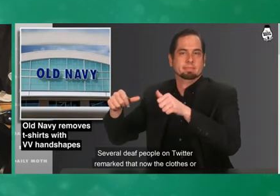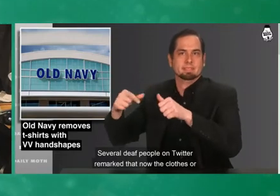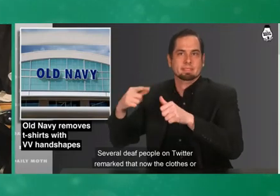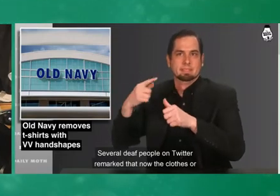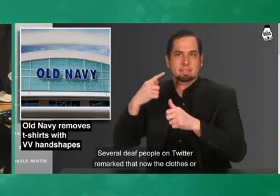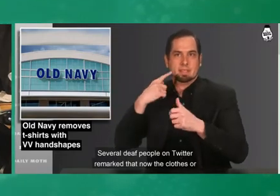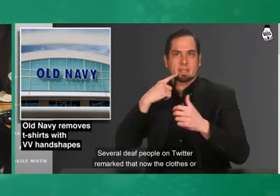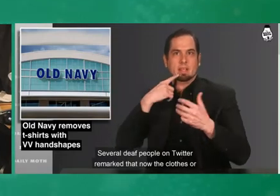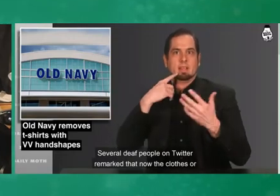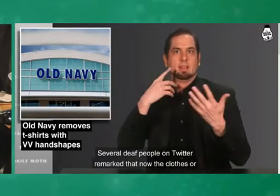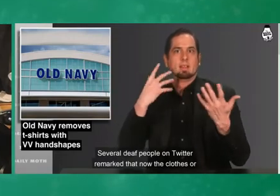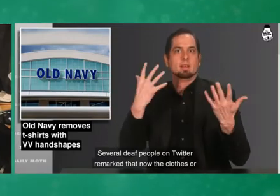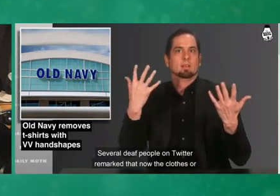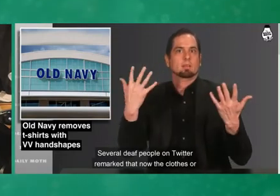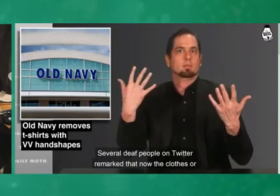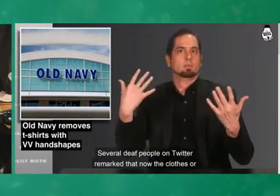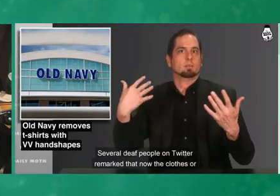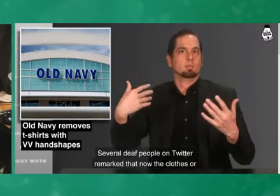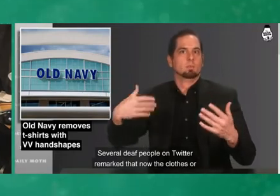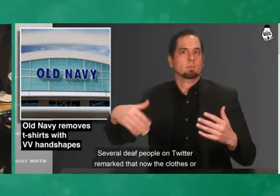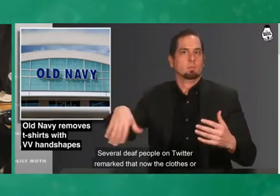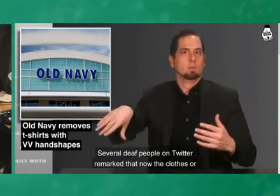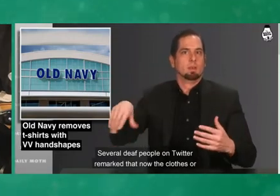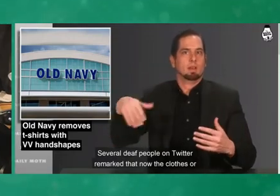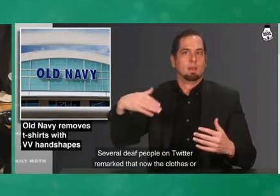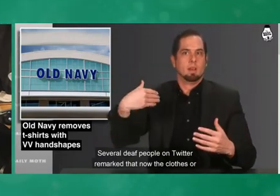were all like, okay, huh,